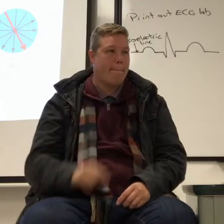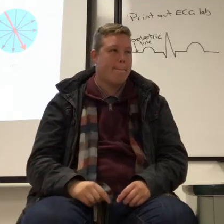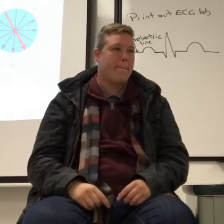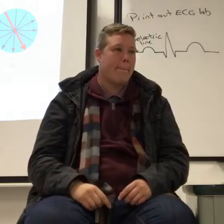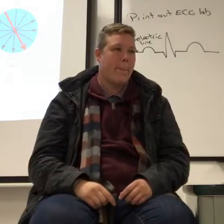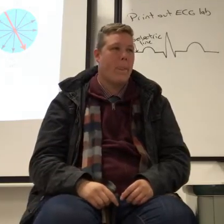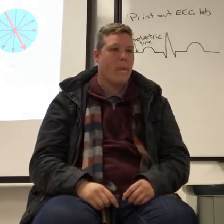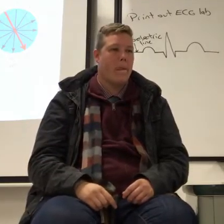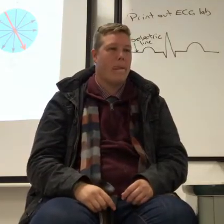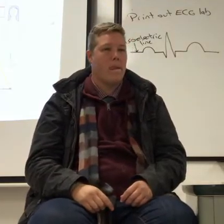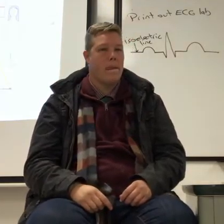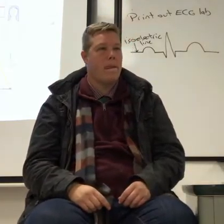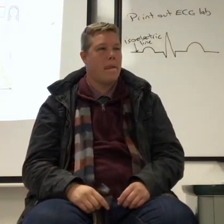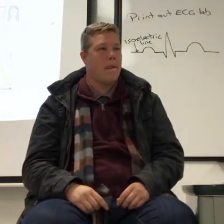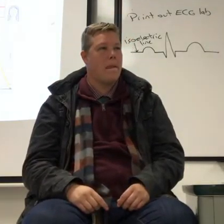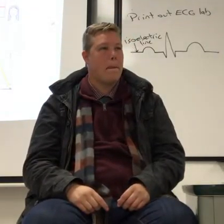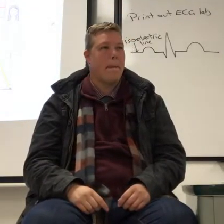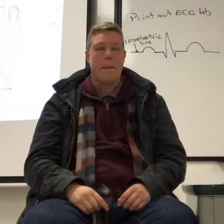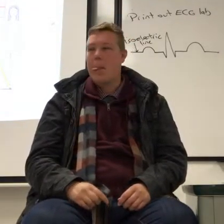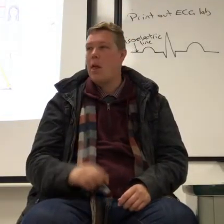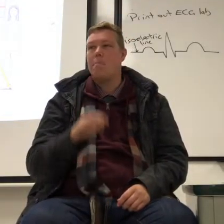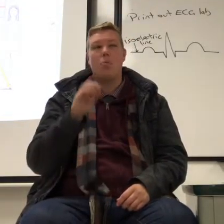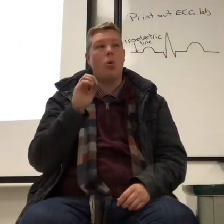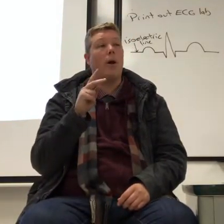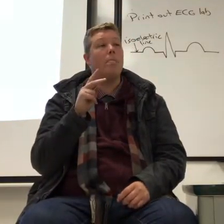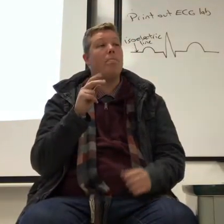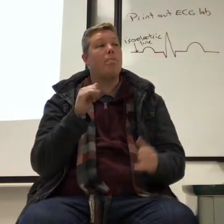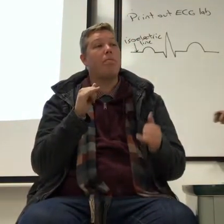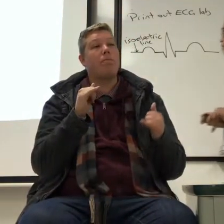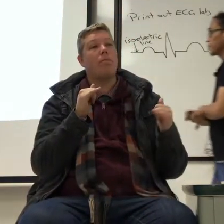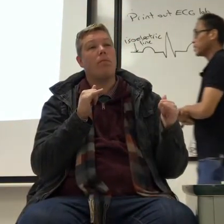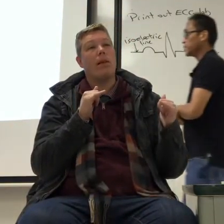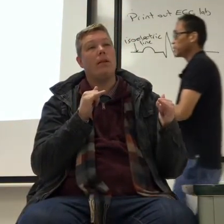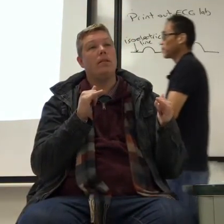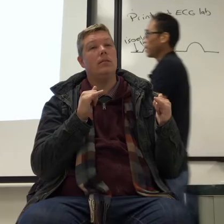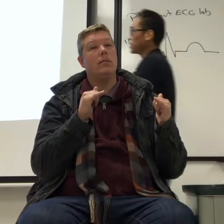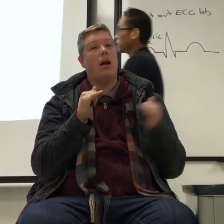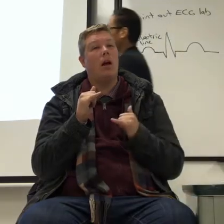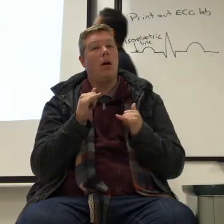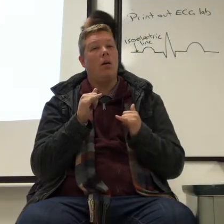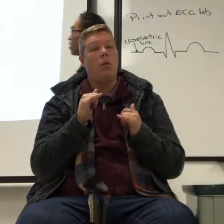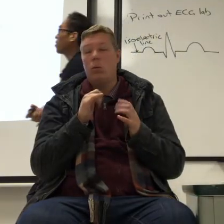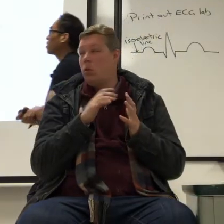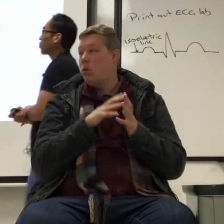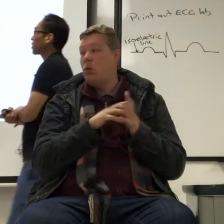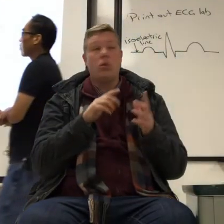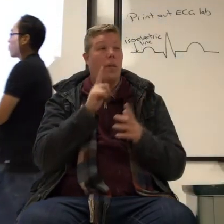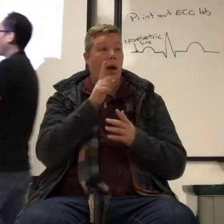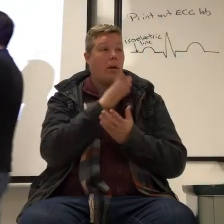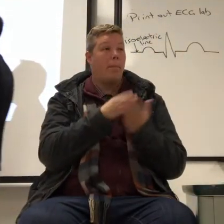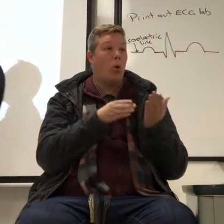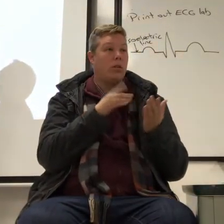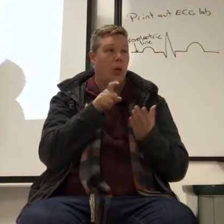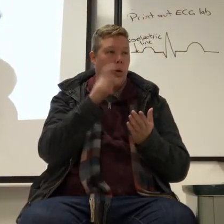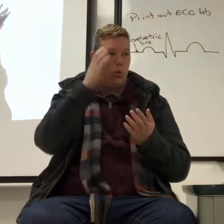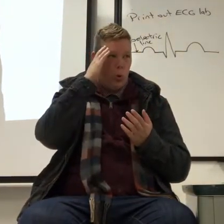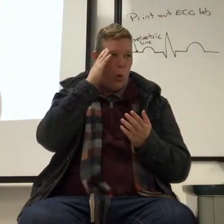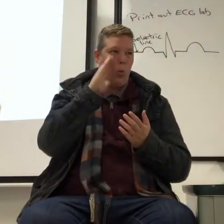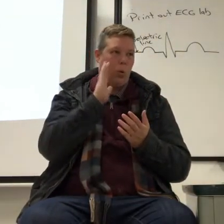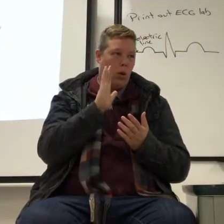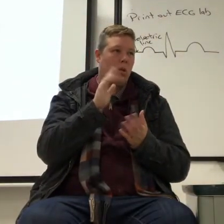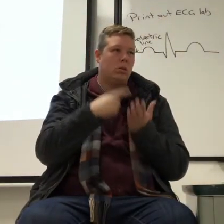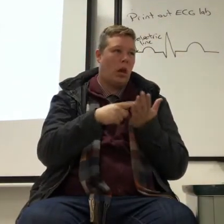All right, so anyways, move on from this. We're doing lead two. So the ECG components that you gotta know. We're gonna go through all the components of